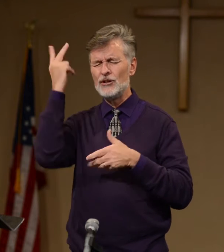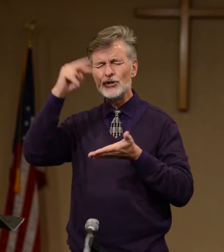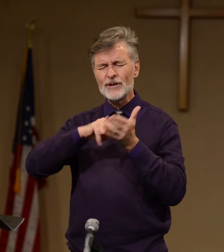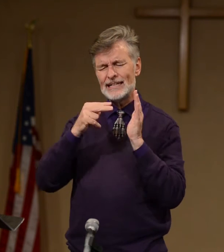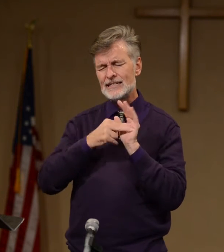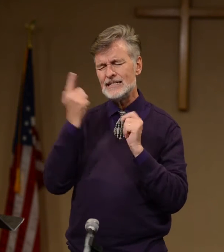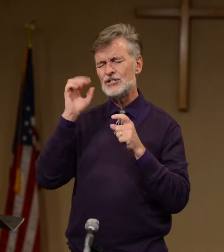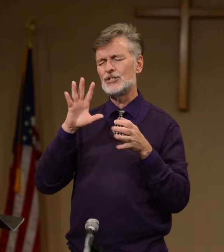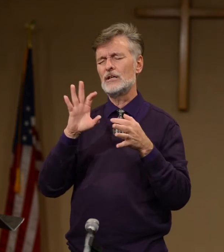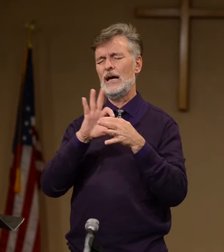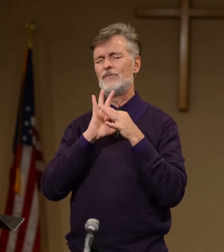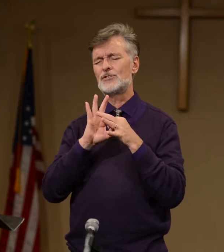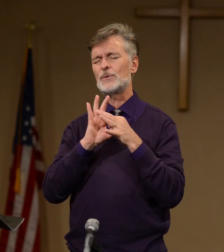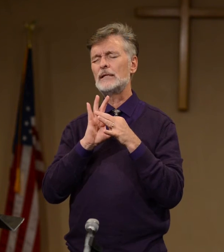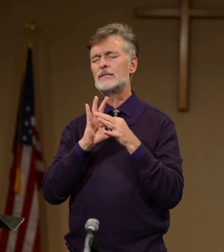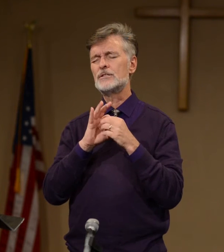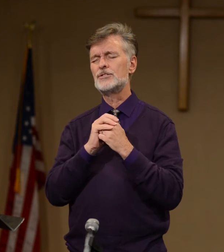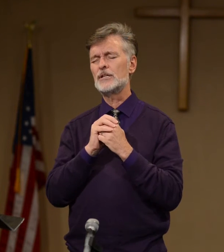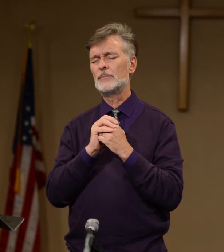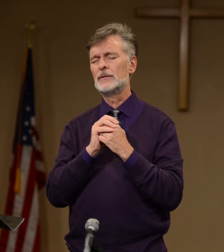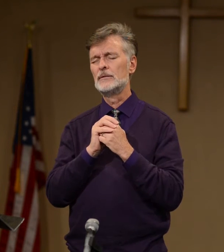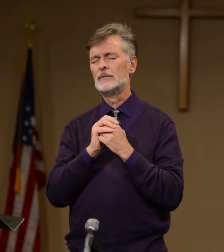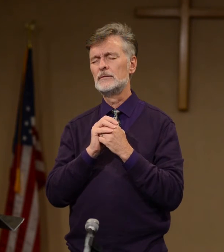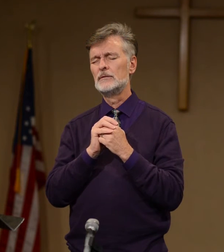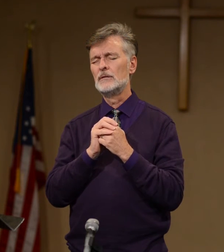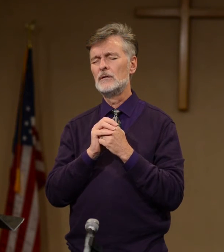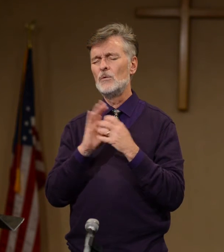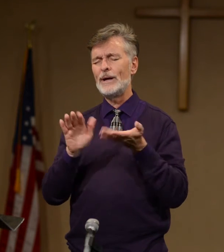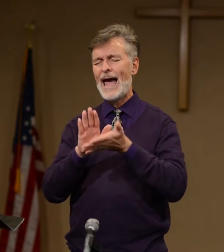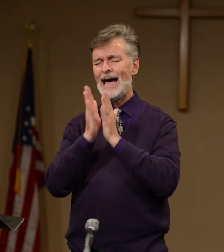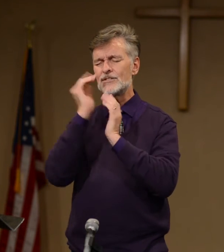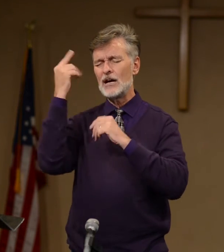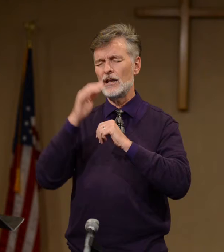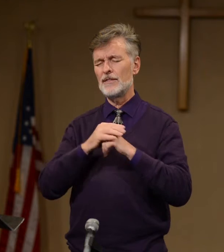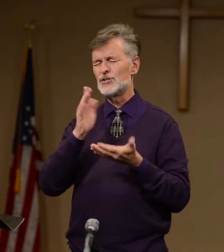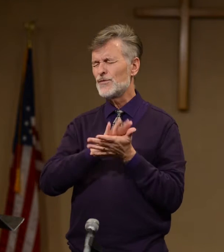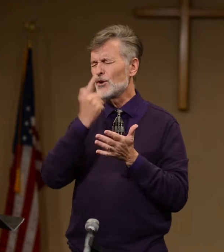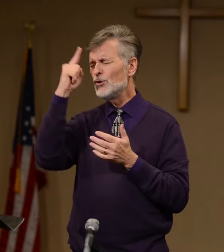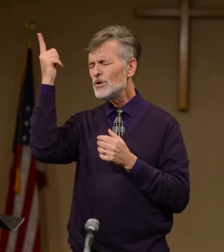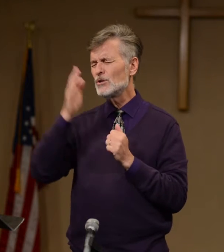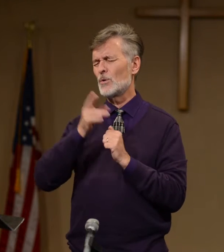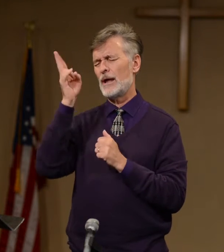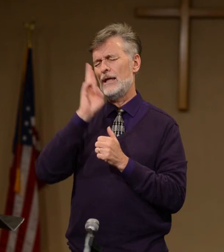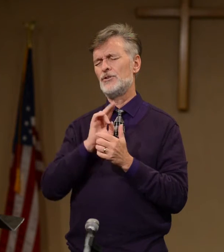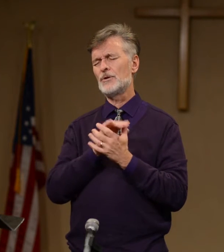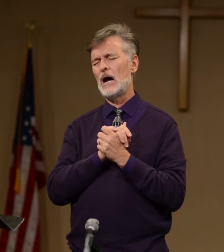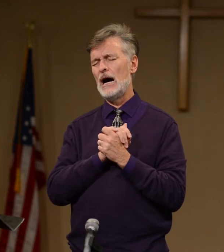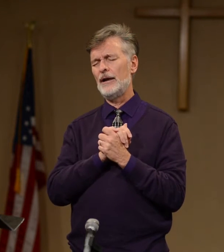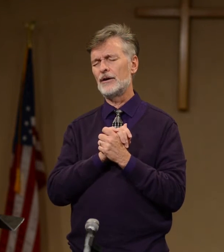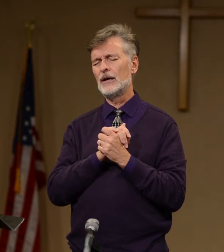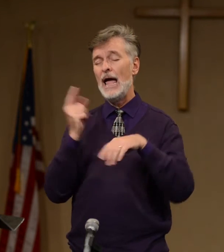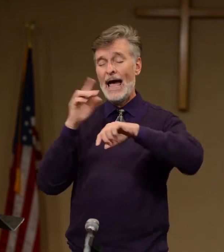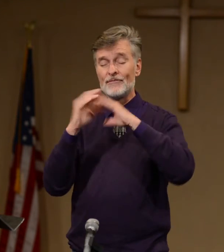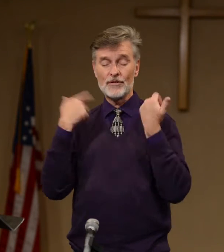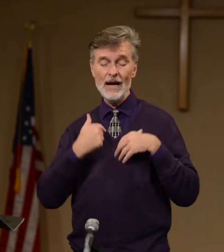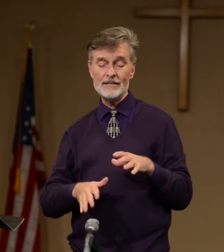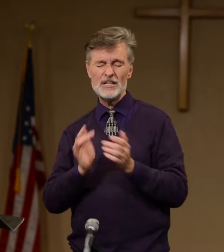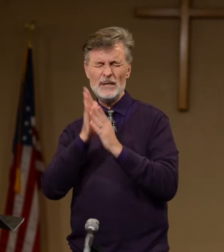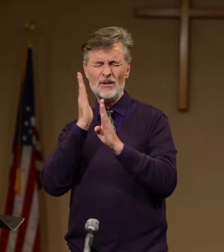Your intention of this relationship. We ask all of this for Your glory and Your honor, and for us to be on the